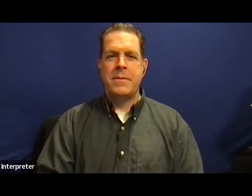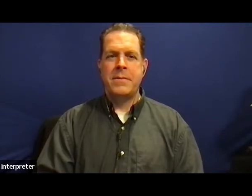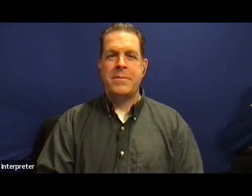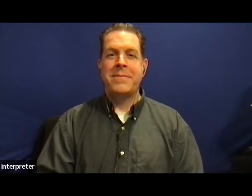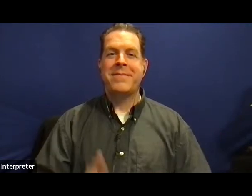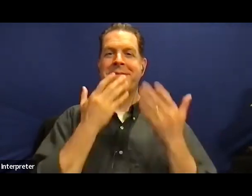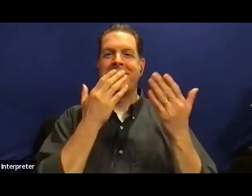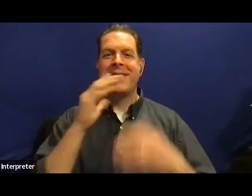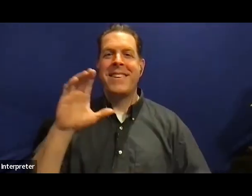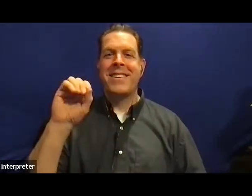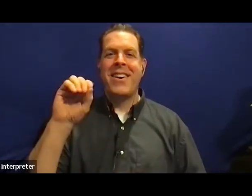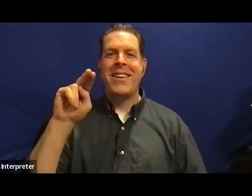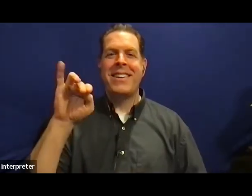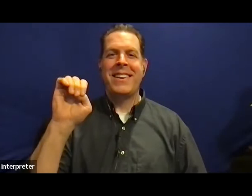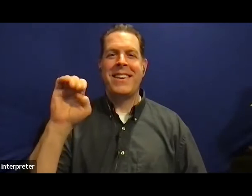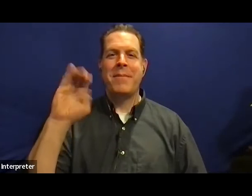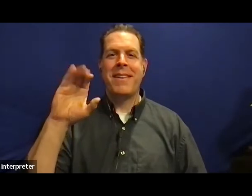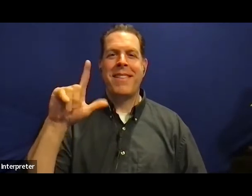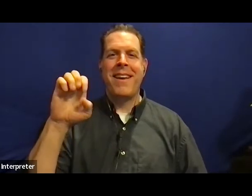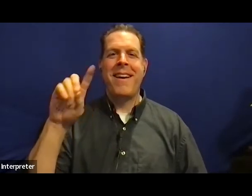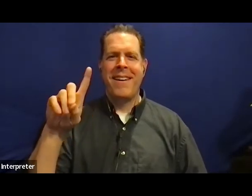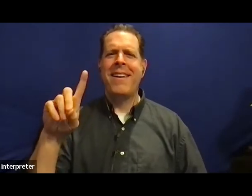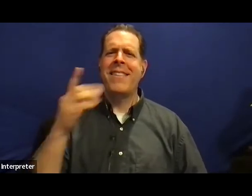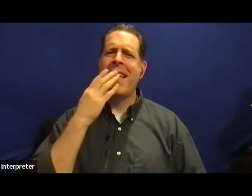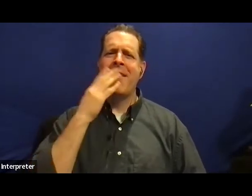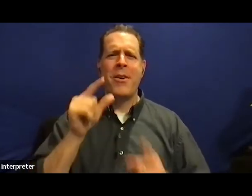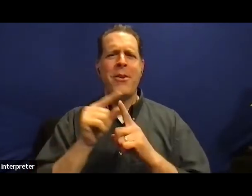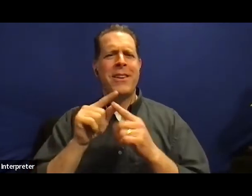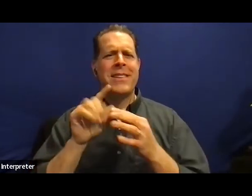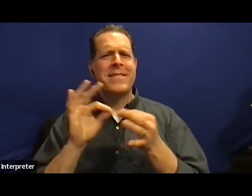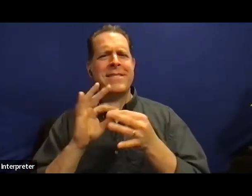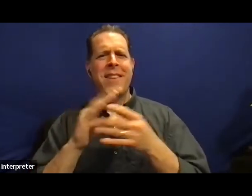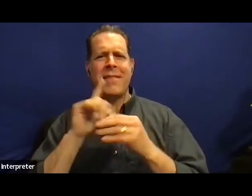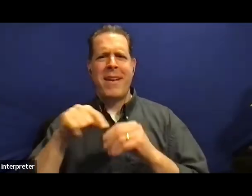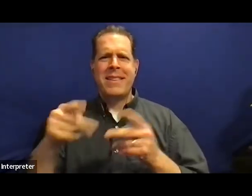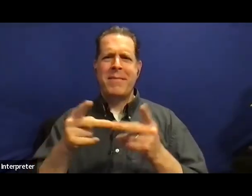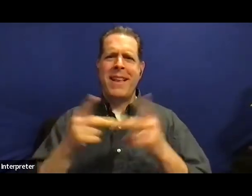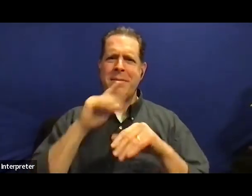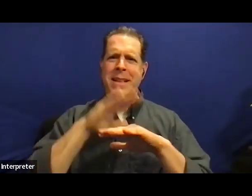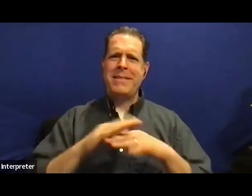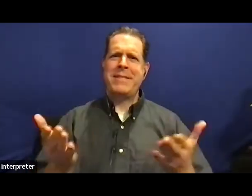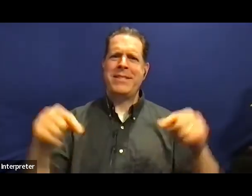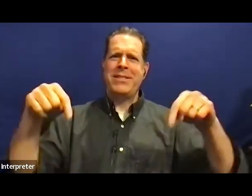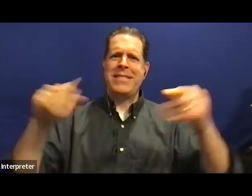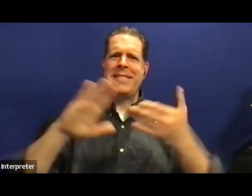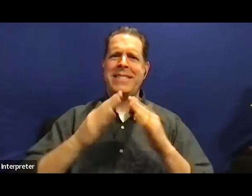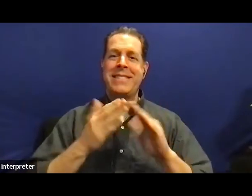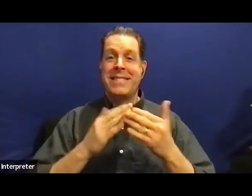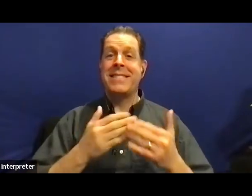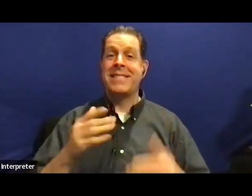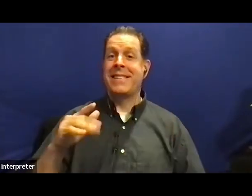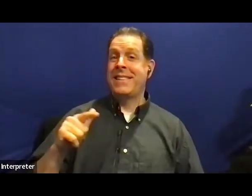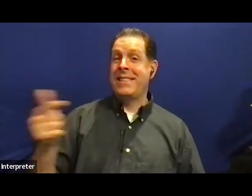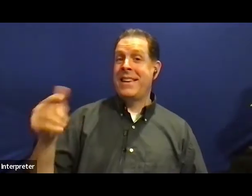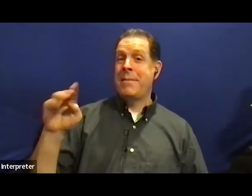Thank you to Connie McLeod for those beautiful words of blessing for this event and our city. Tonight, we will hear from Mayor Woodards on topics